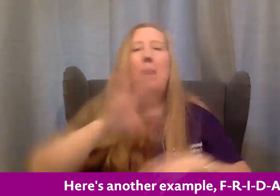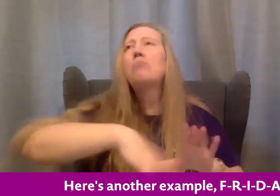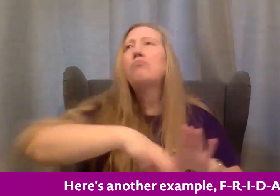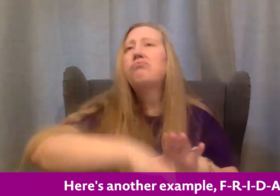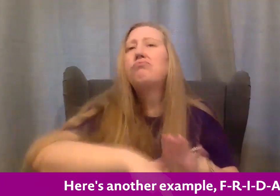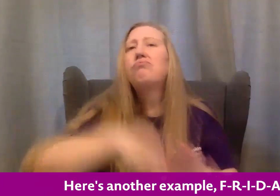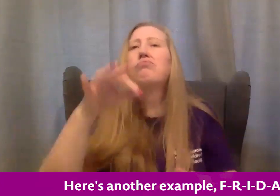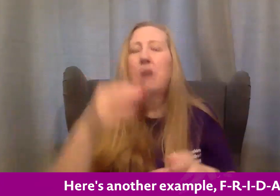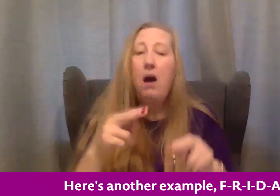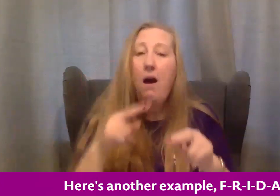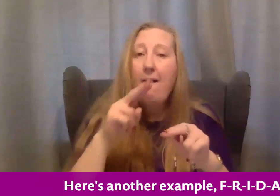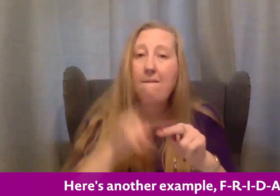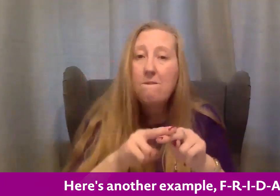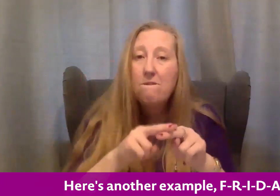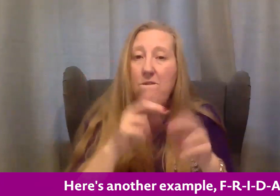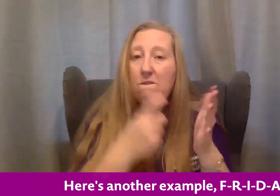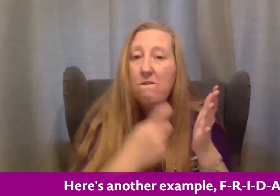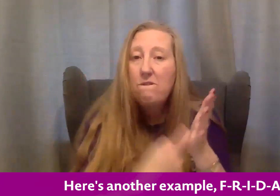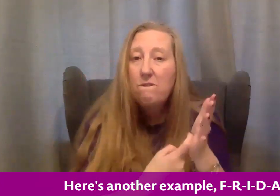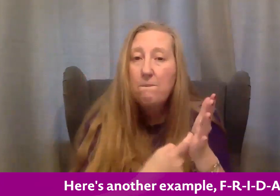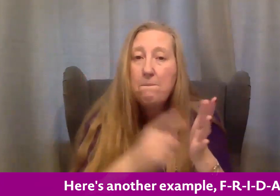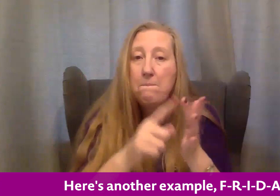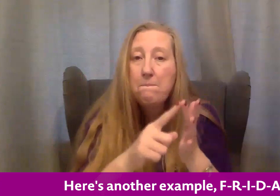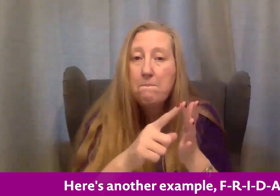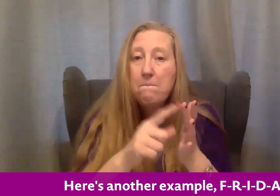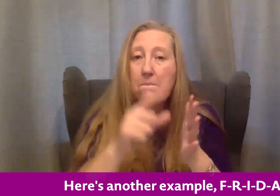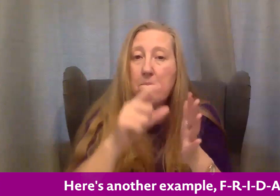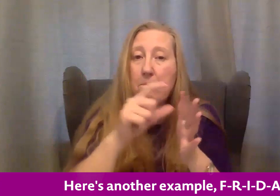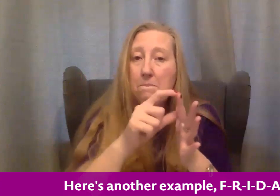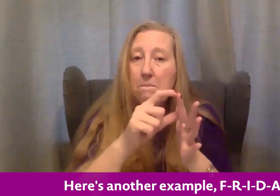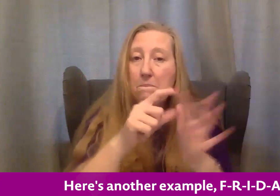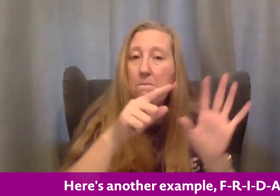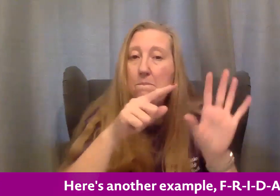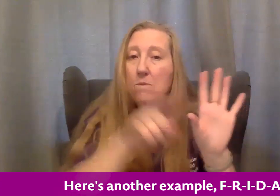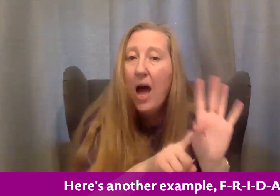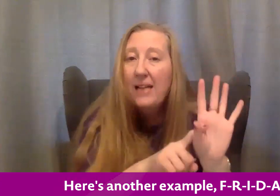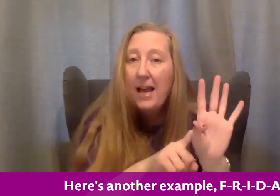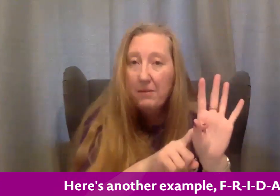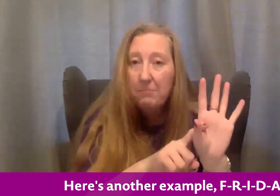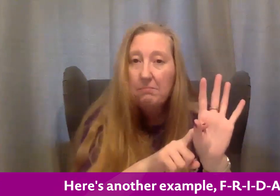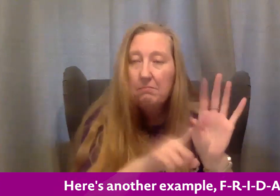Here's another example. F. R. I. D. A. Y.